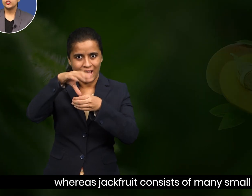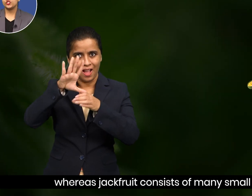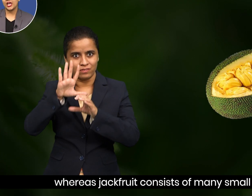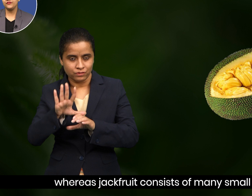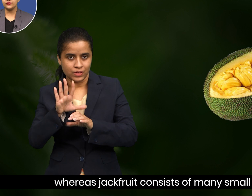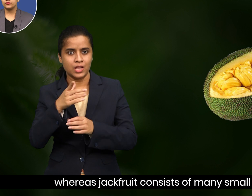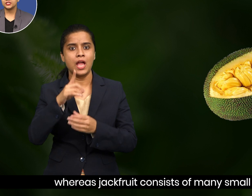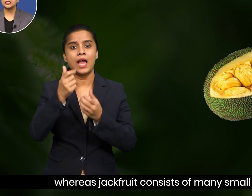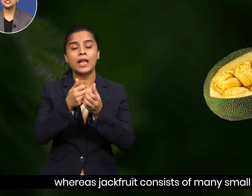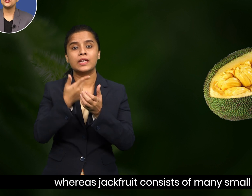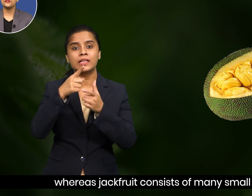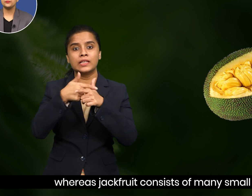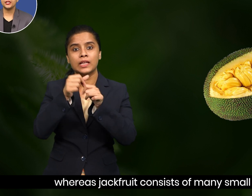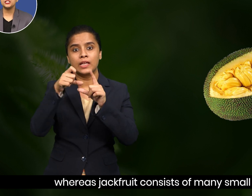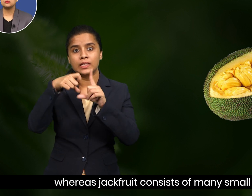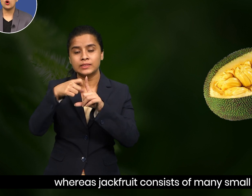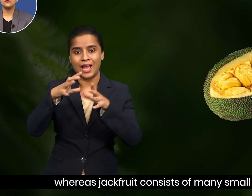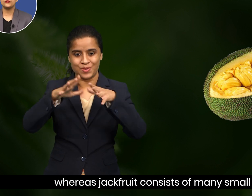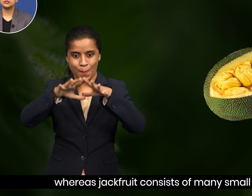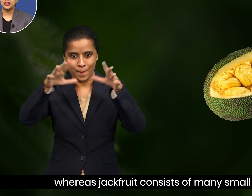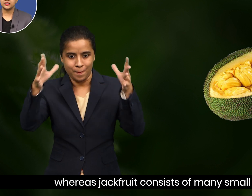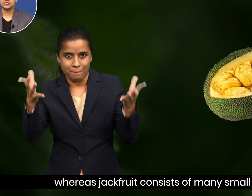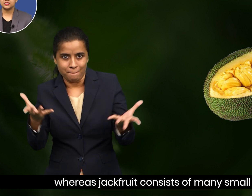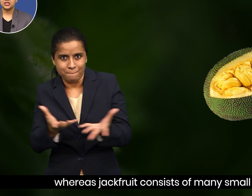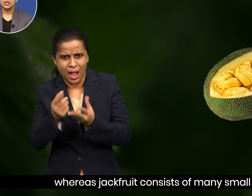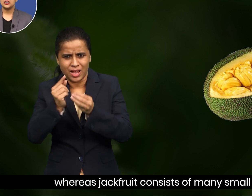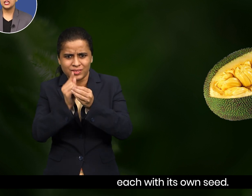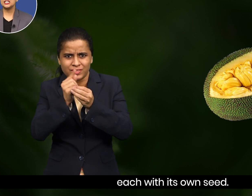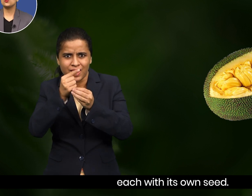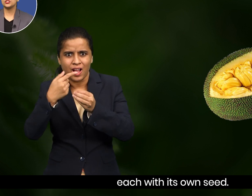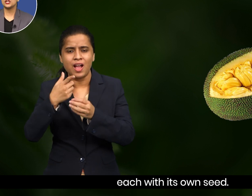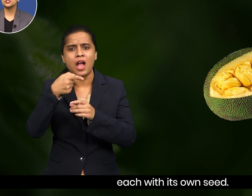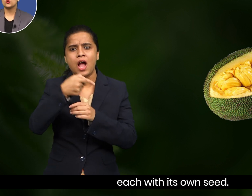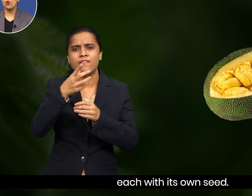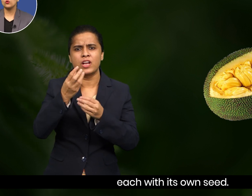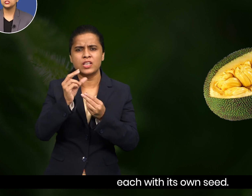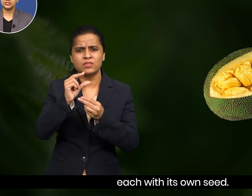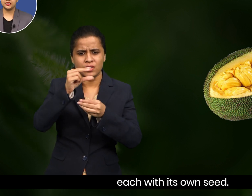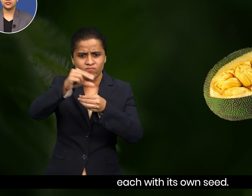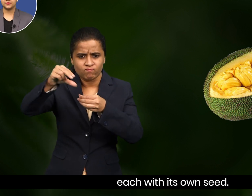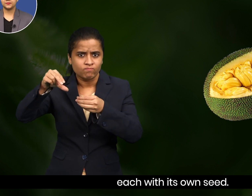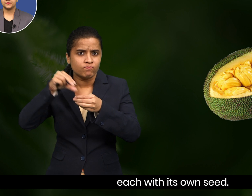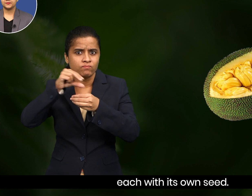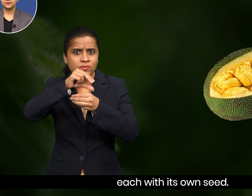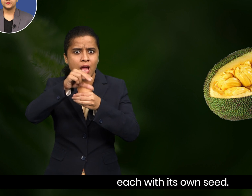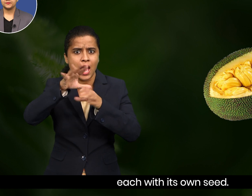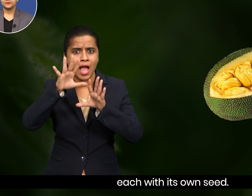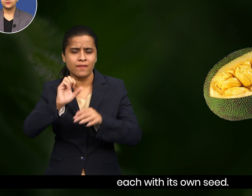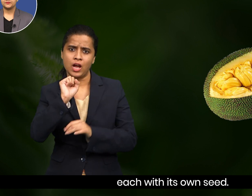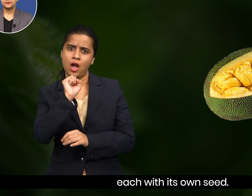whereas jackfruit consists of many small fruitlets, each with its own seed.